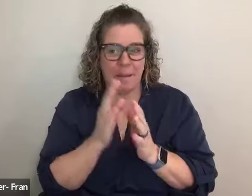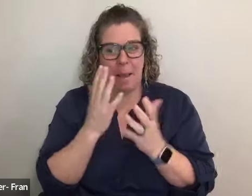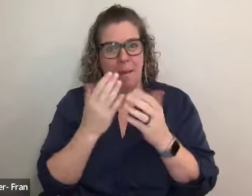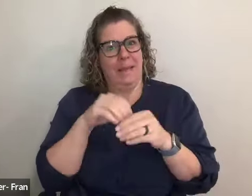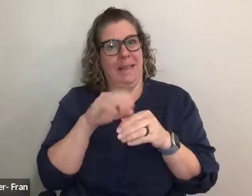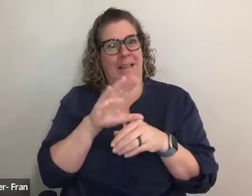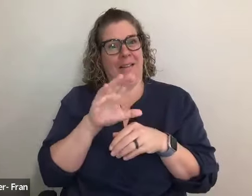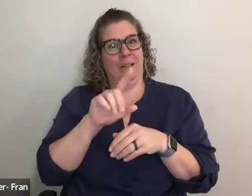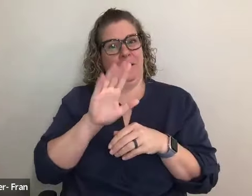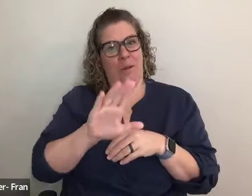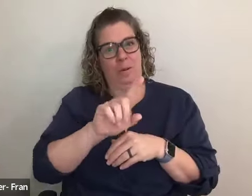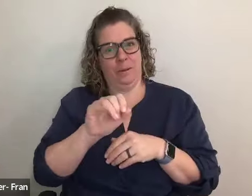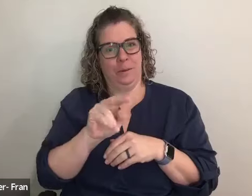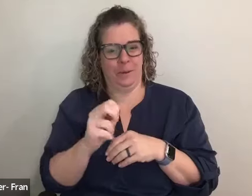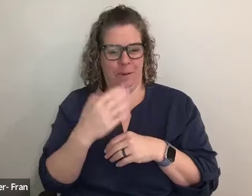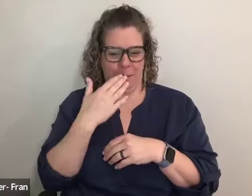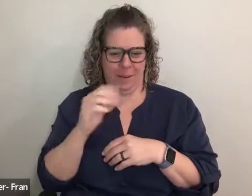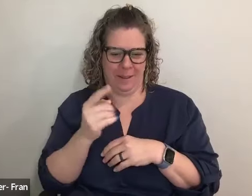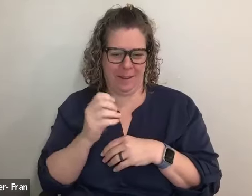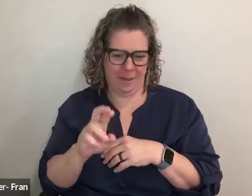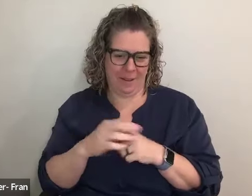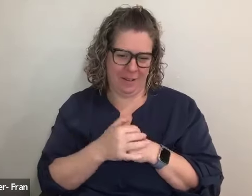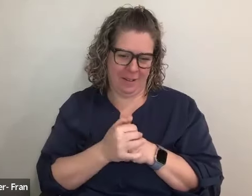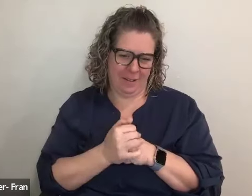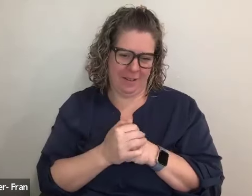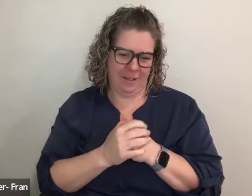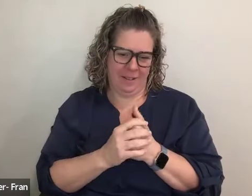zone. Thank you, Heather.